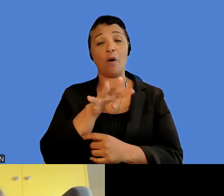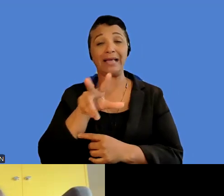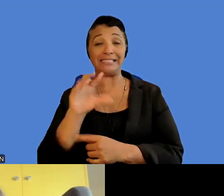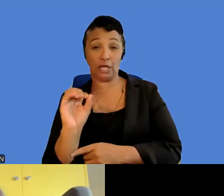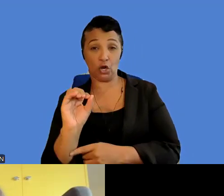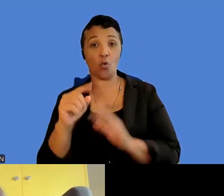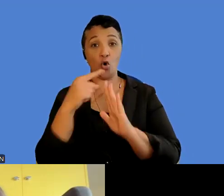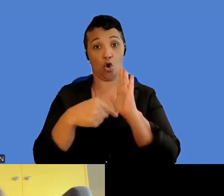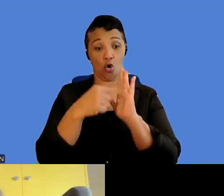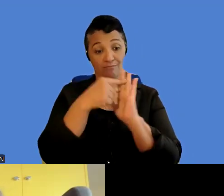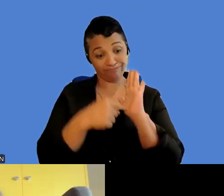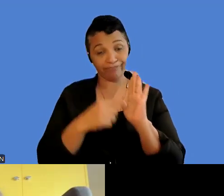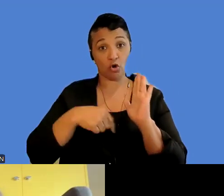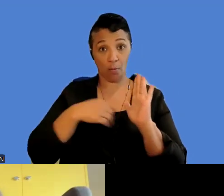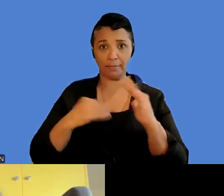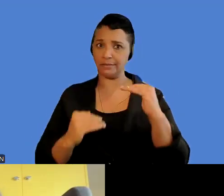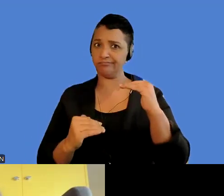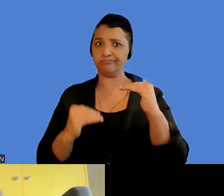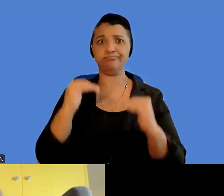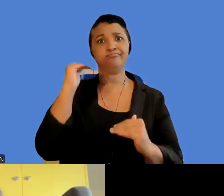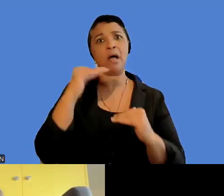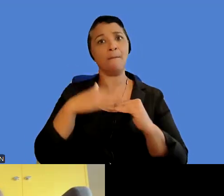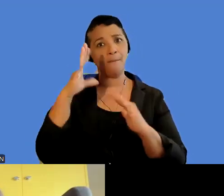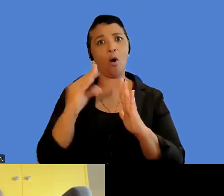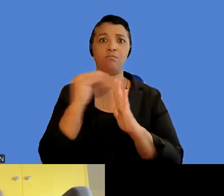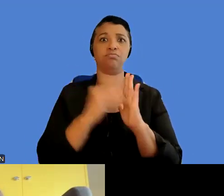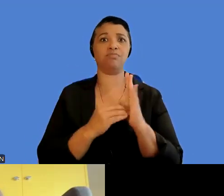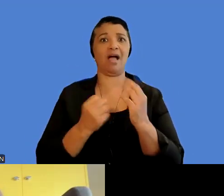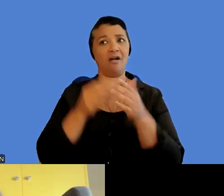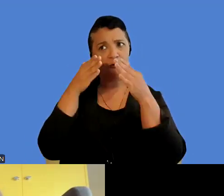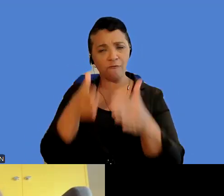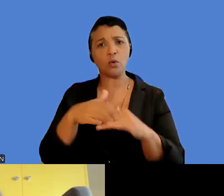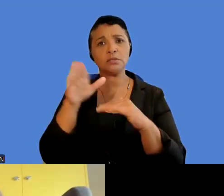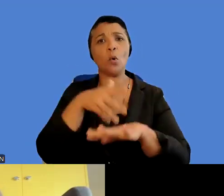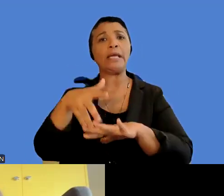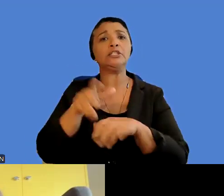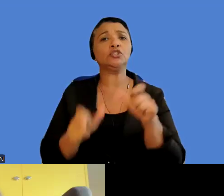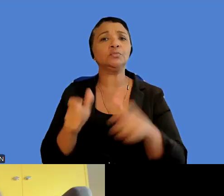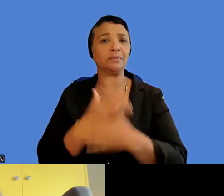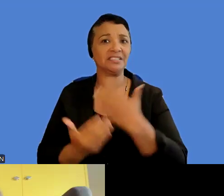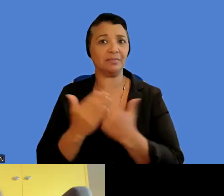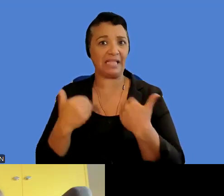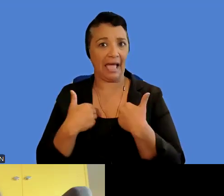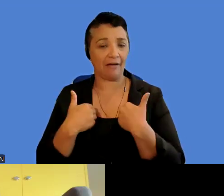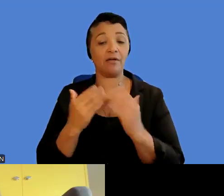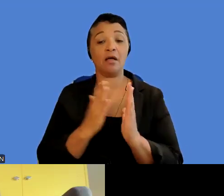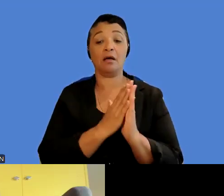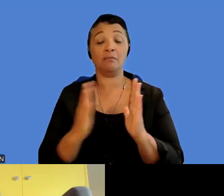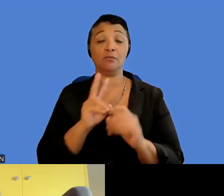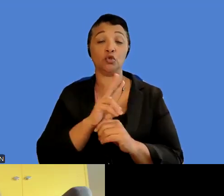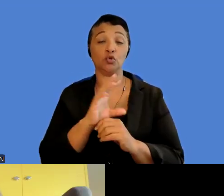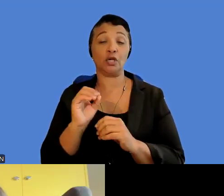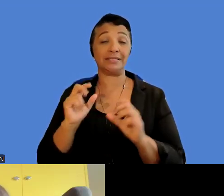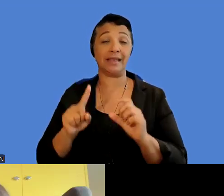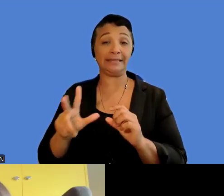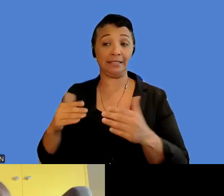a really big improvement in the attention that was paid to the issues of Indigenous people with disabilities between 2018